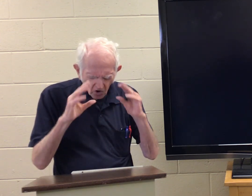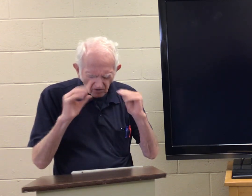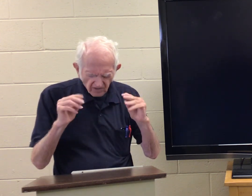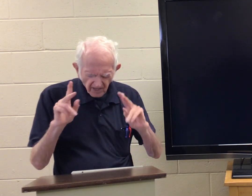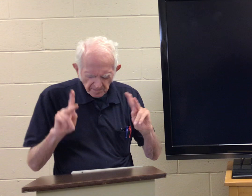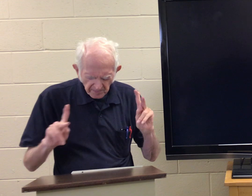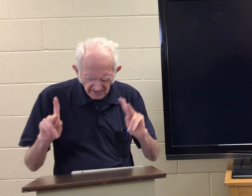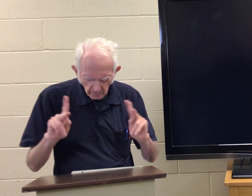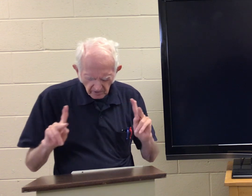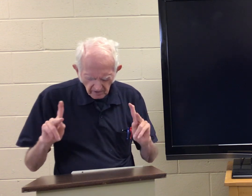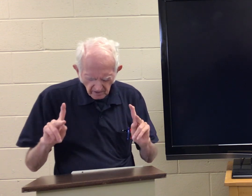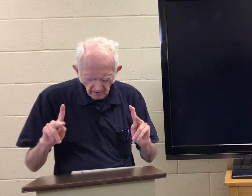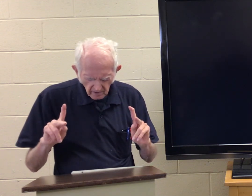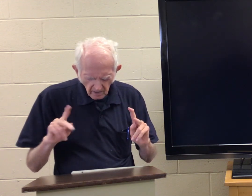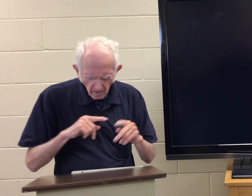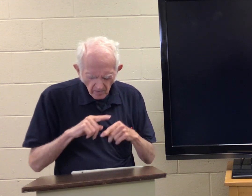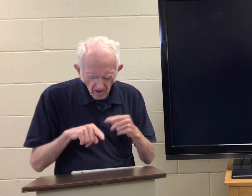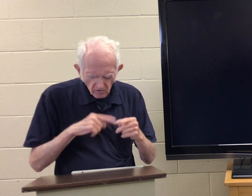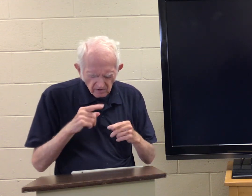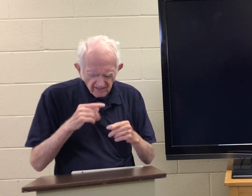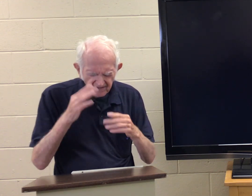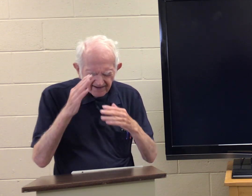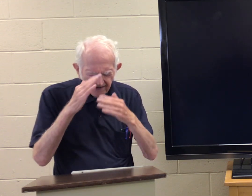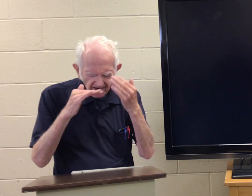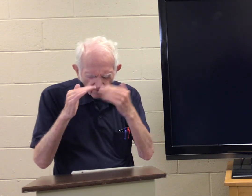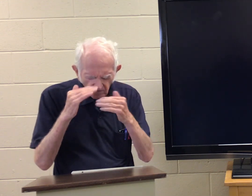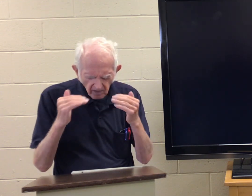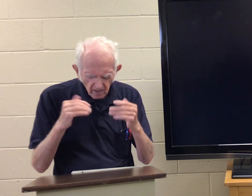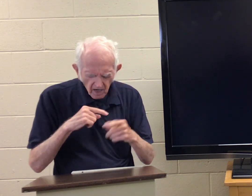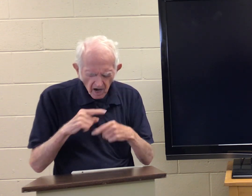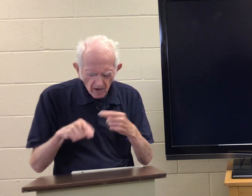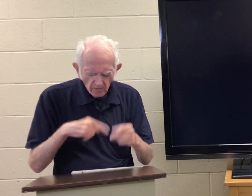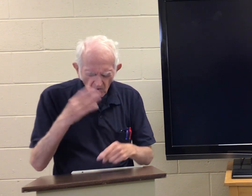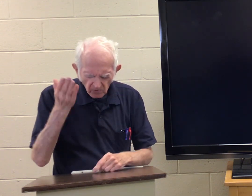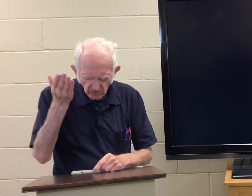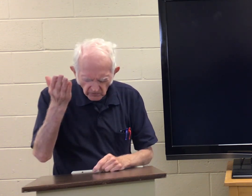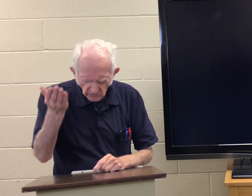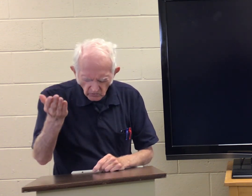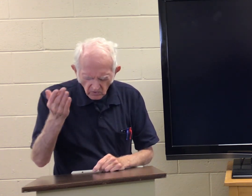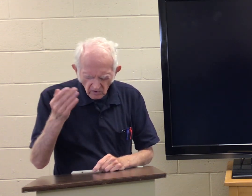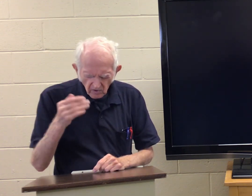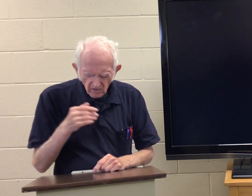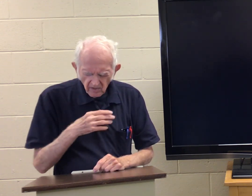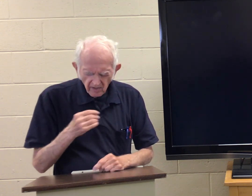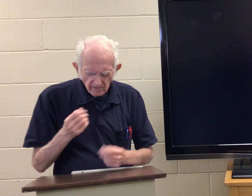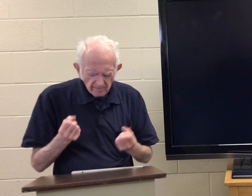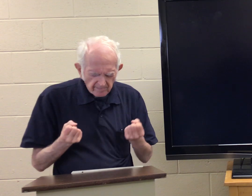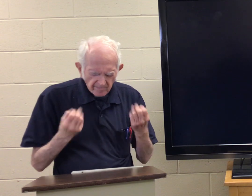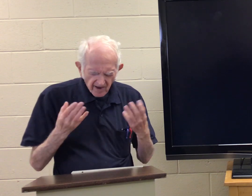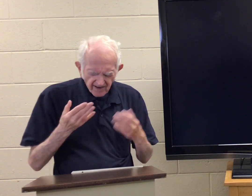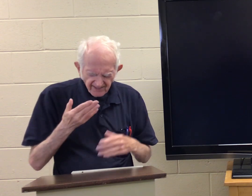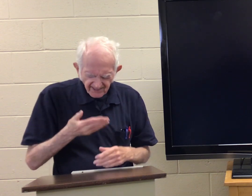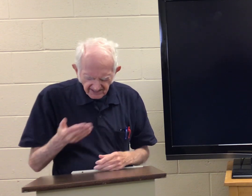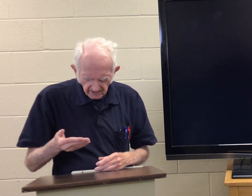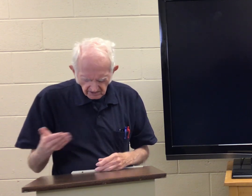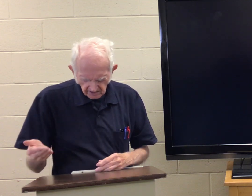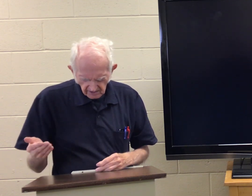How he taught the people about heaven and about you and many